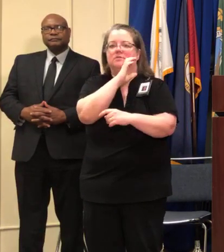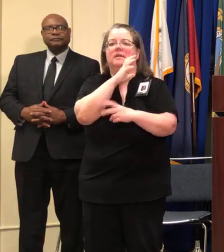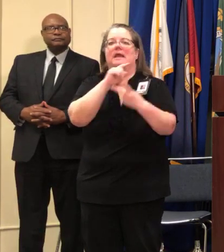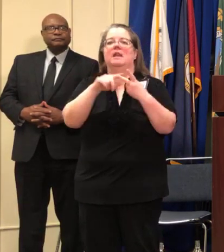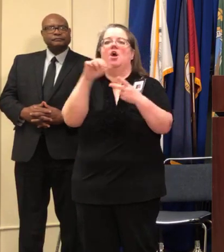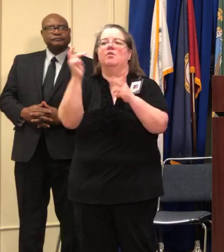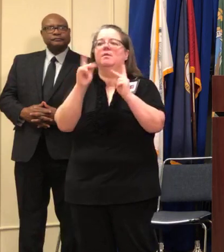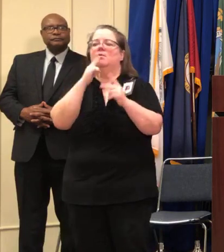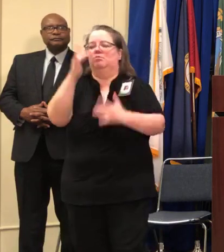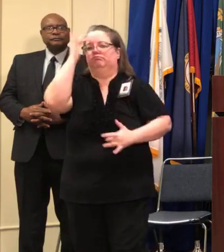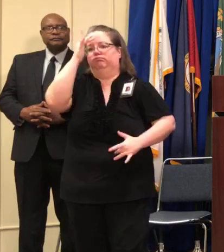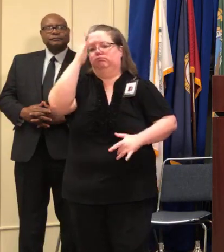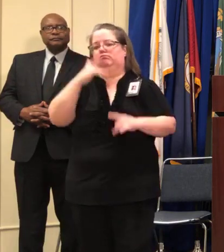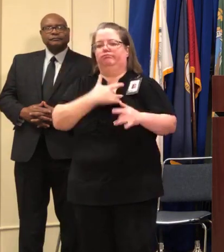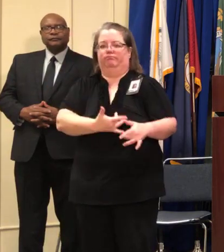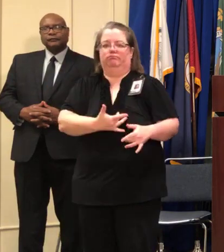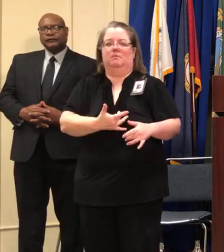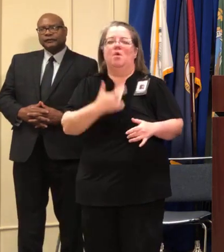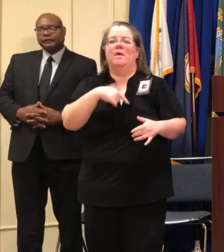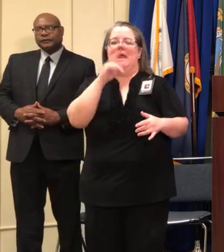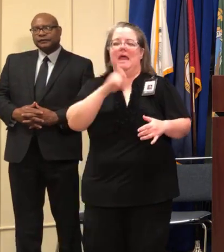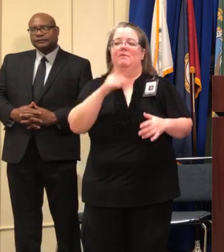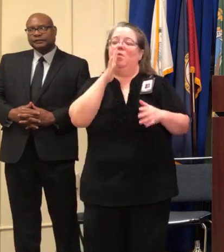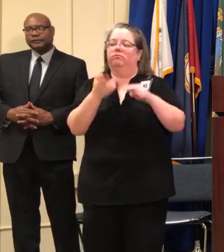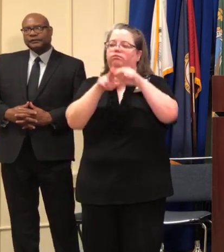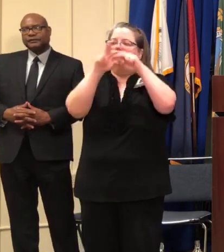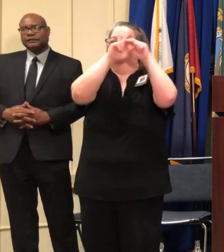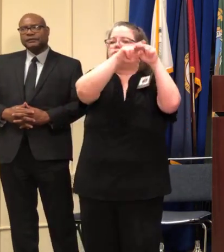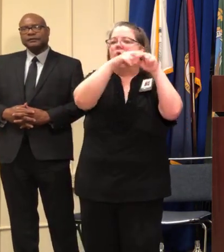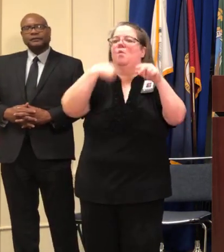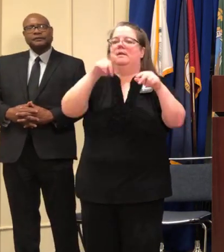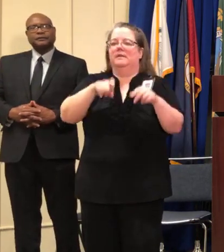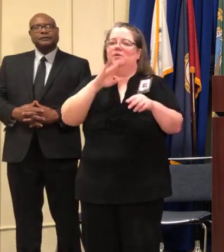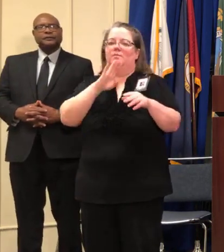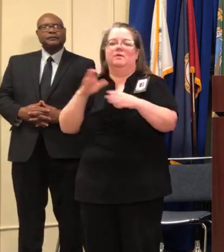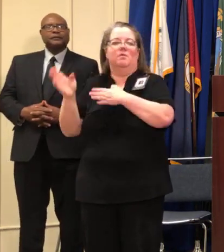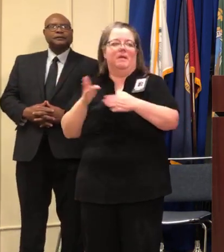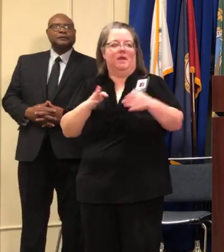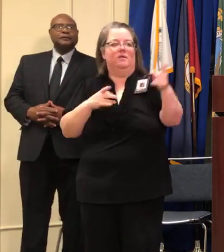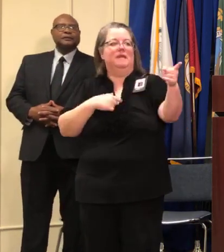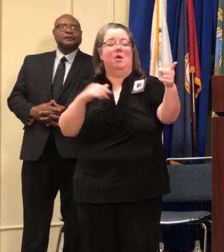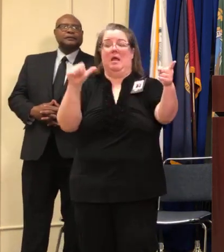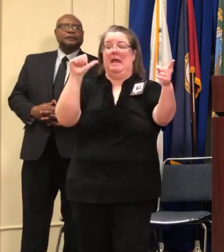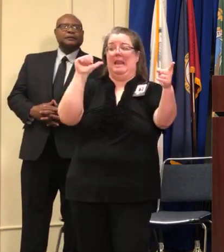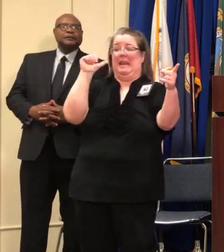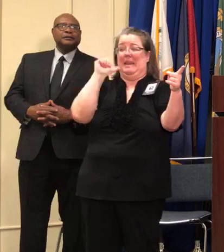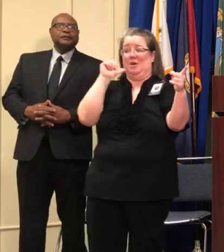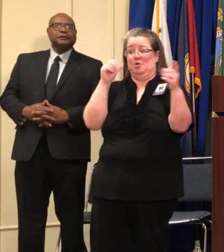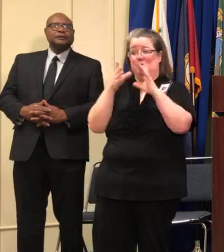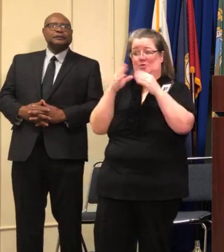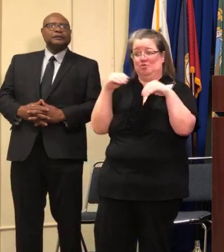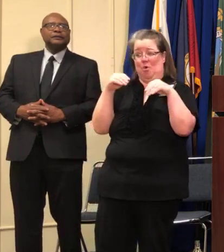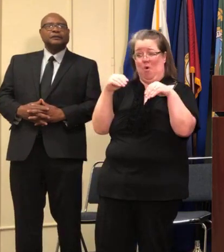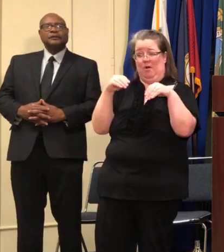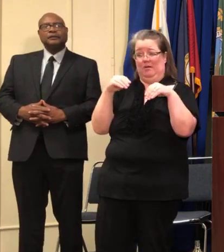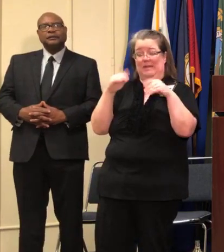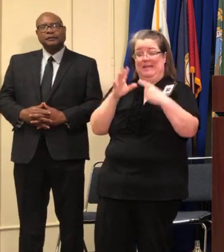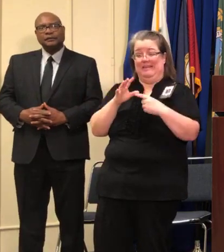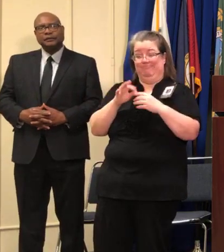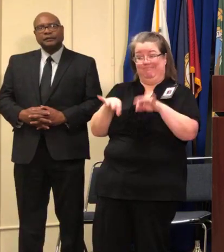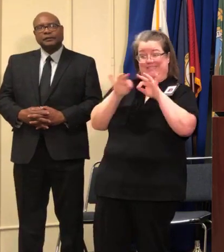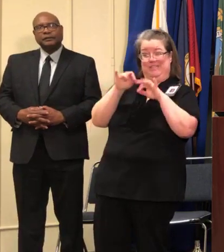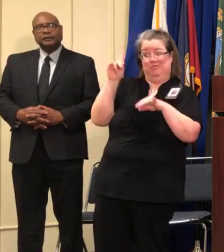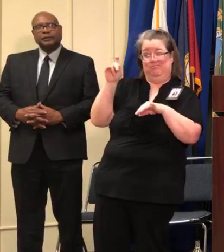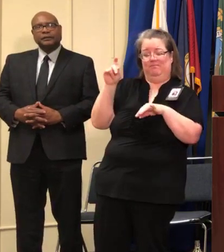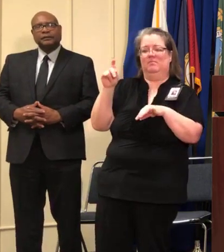going to grow exponentially, and we have to be prepared for that. What makes a liquor store an essential business? I'm sorry? A liquor